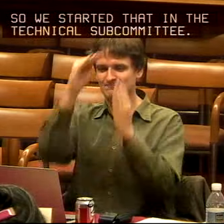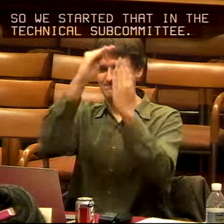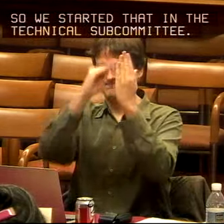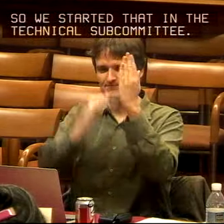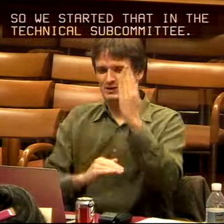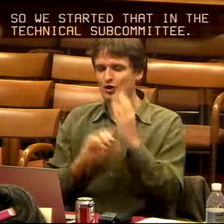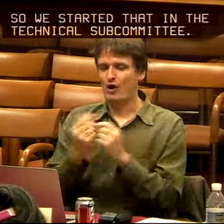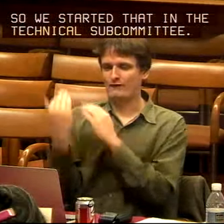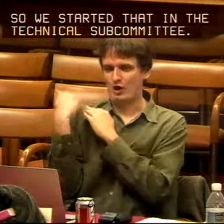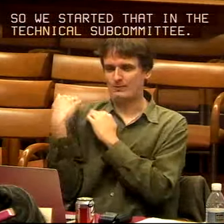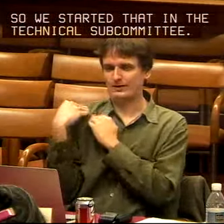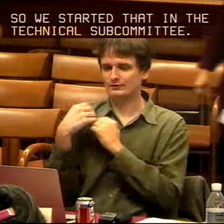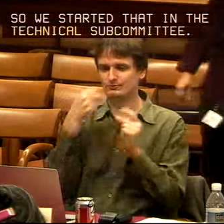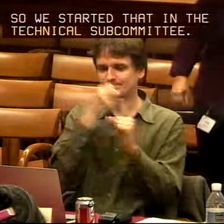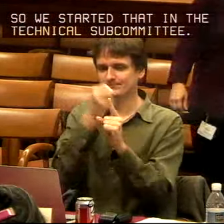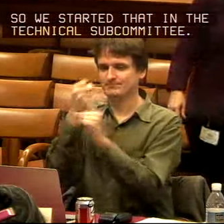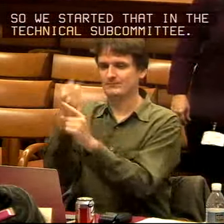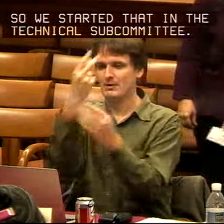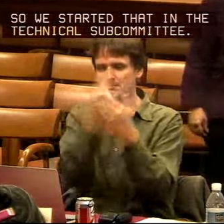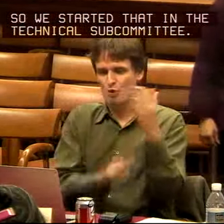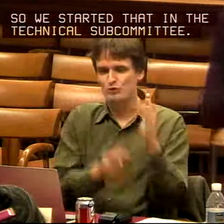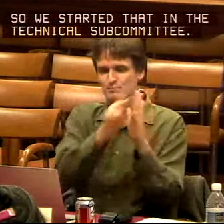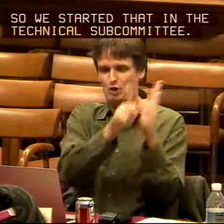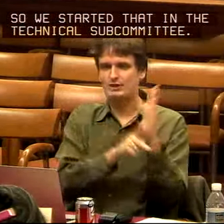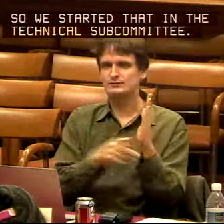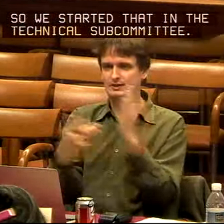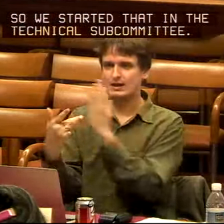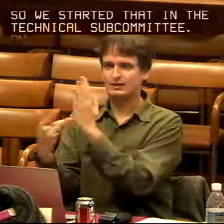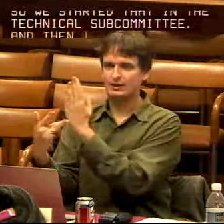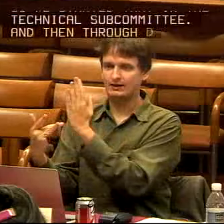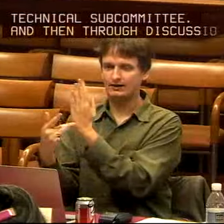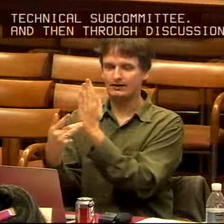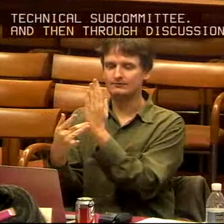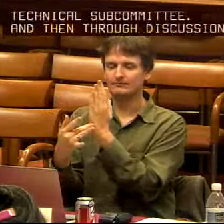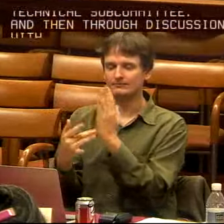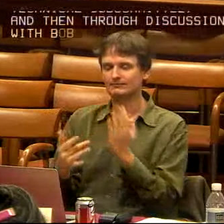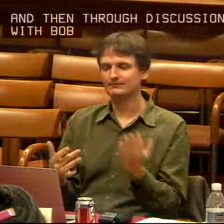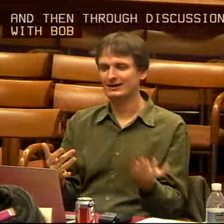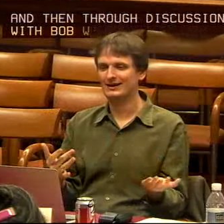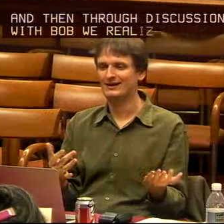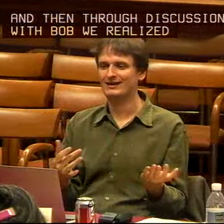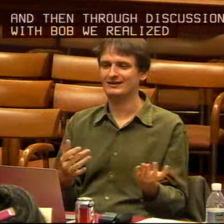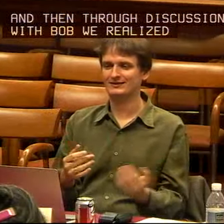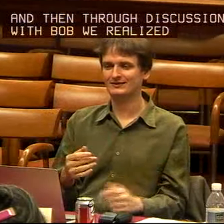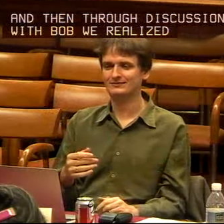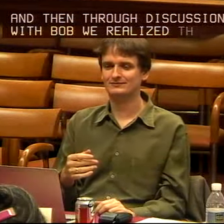Bob, we realized that this list of obligations really impacts both policy and the technical subcommittees.